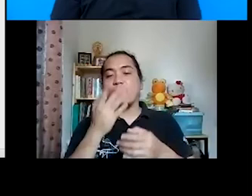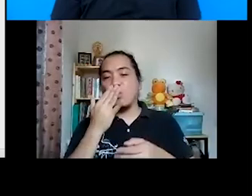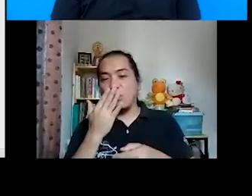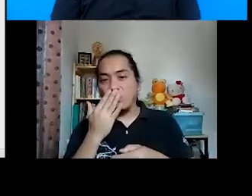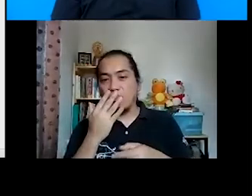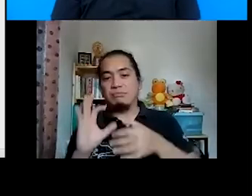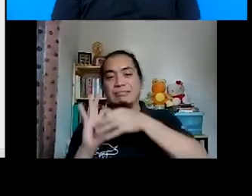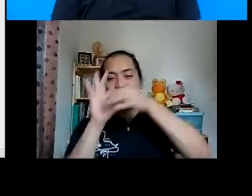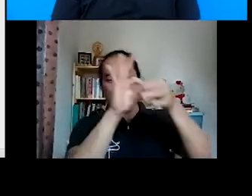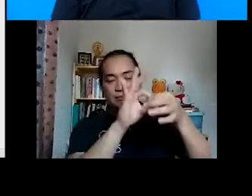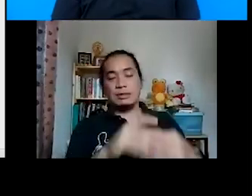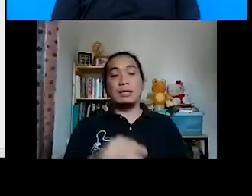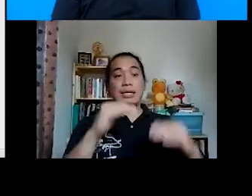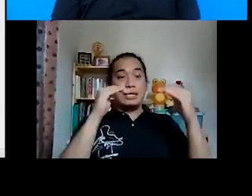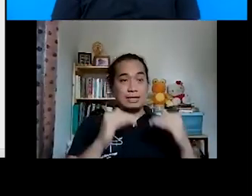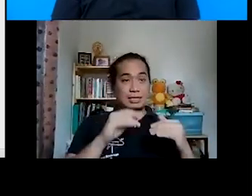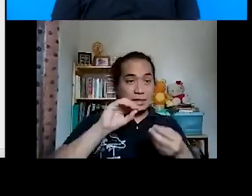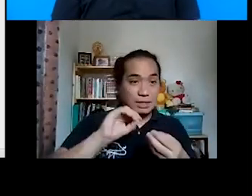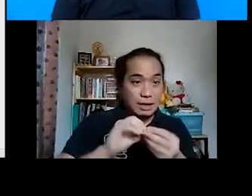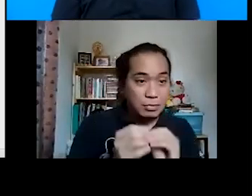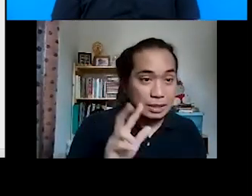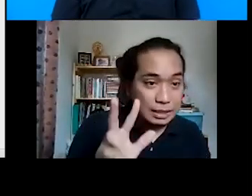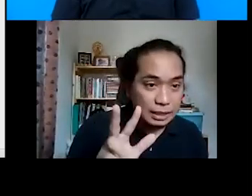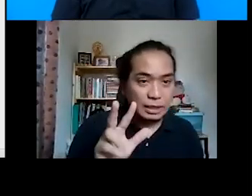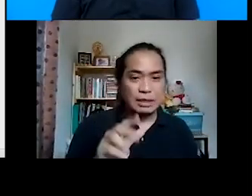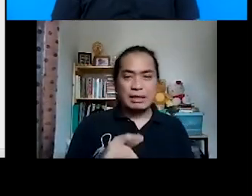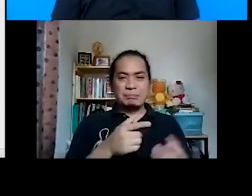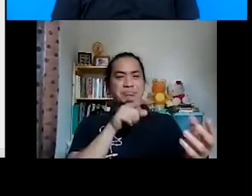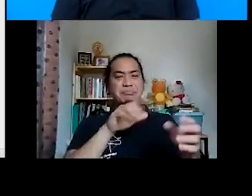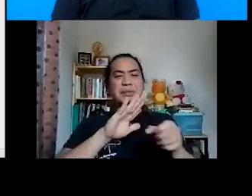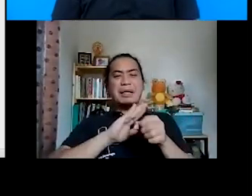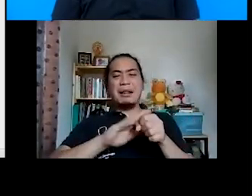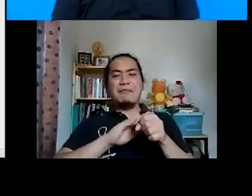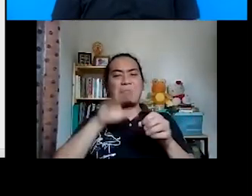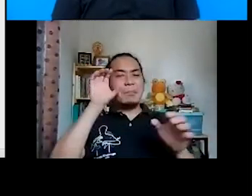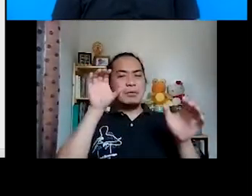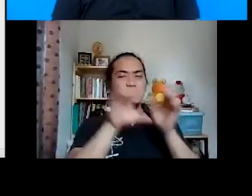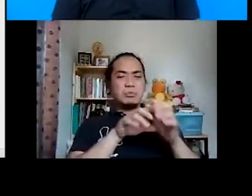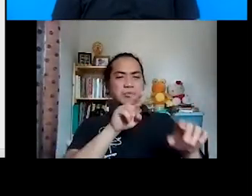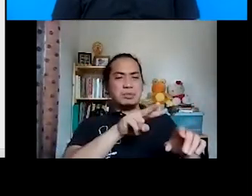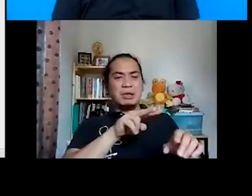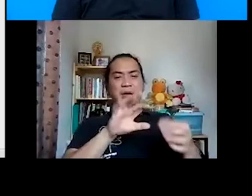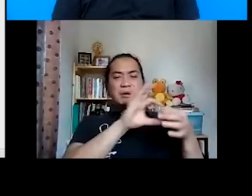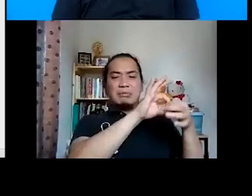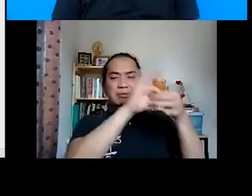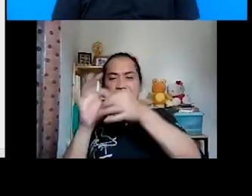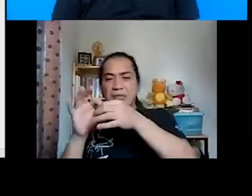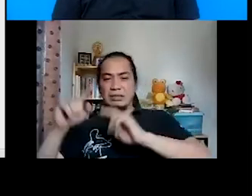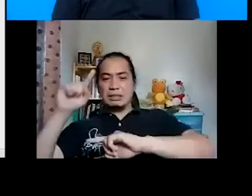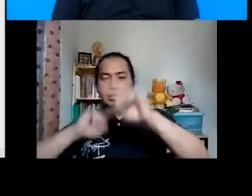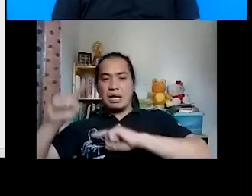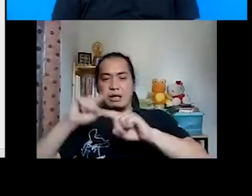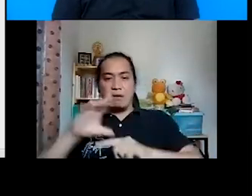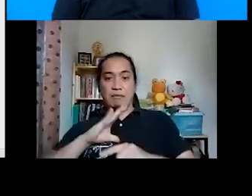And I explained that because the question is asking for a description using color, we